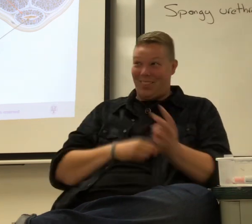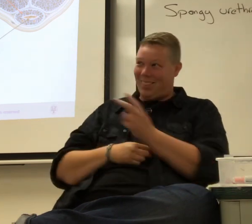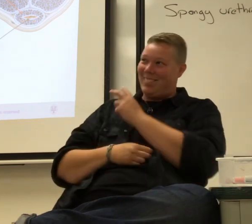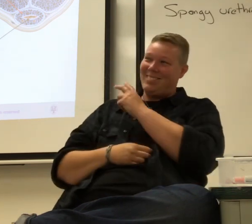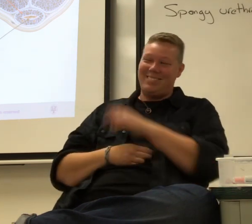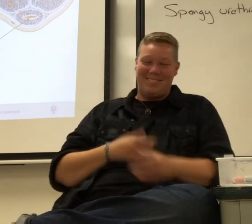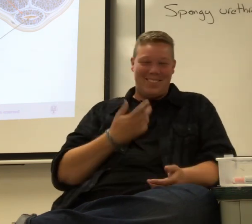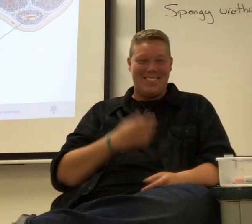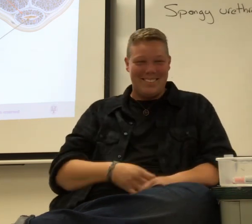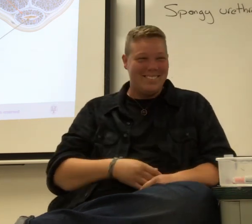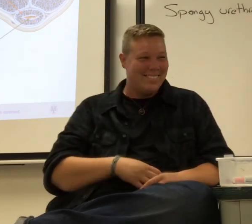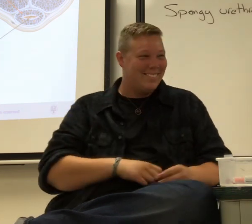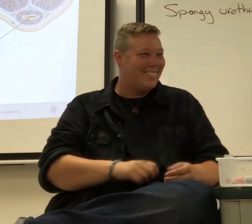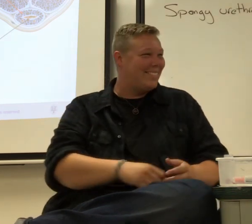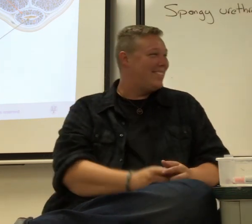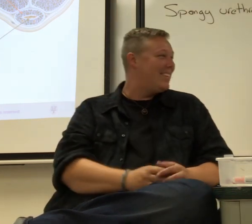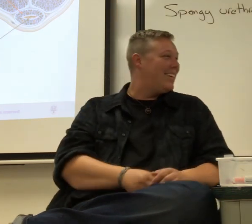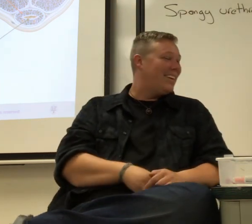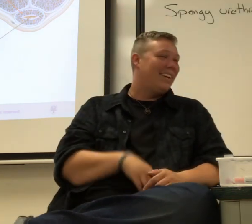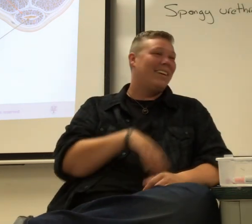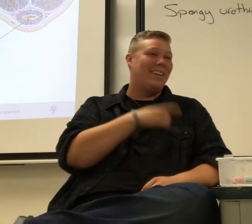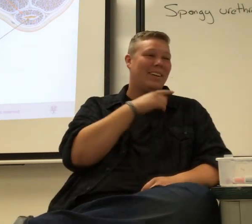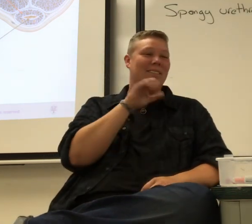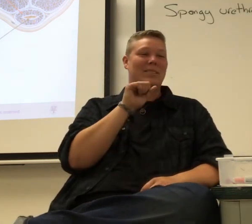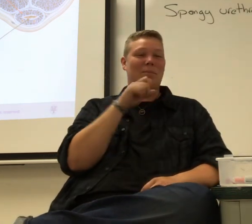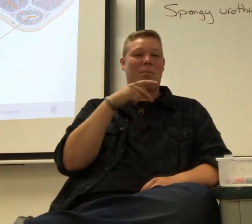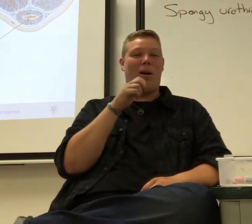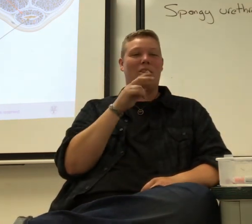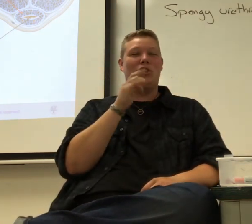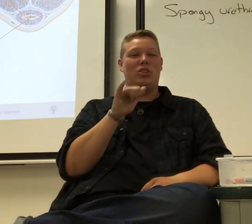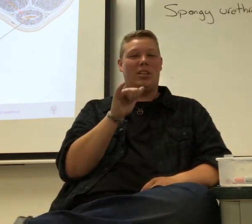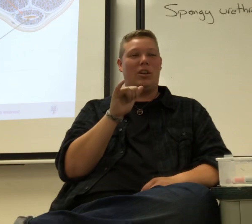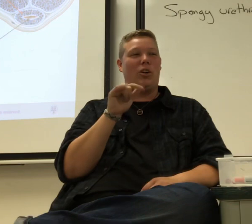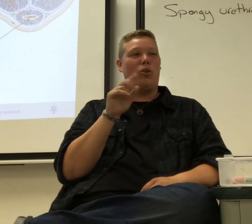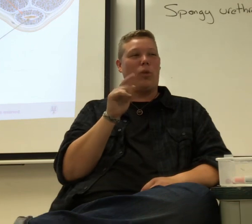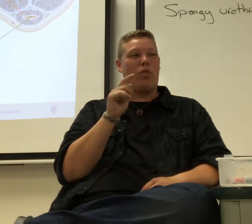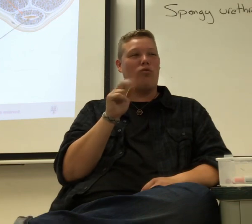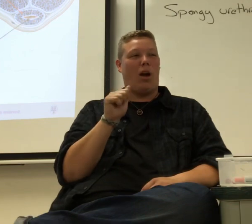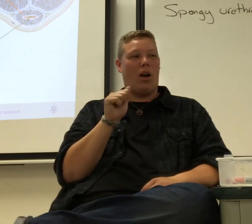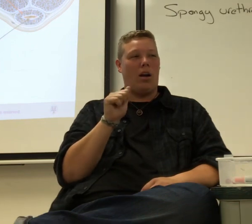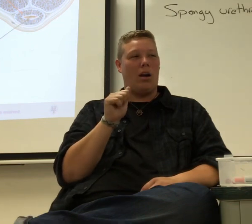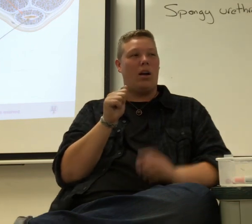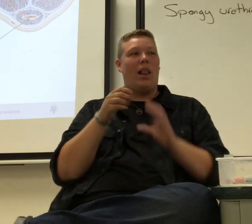Lined, spongy urethra lined with a